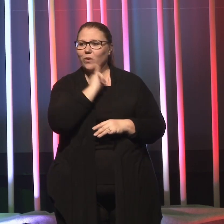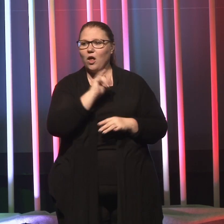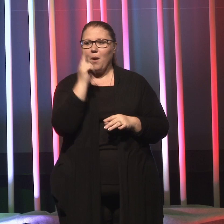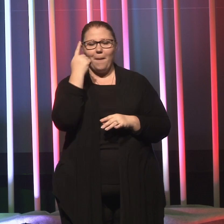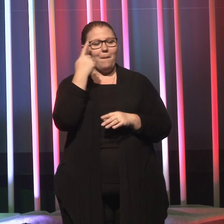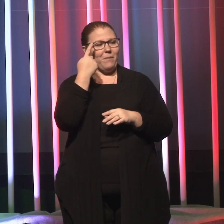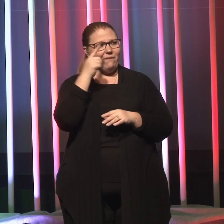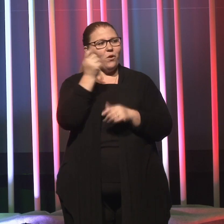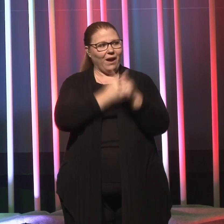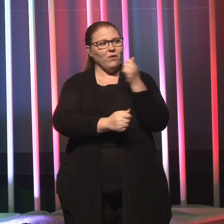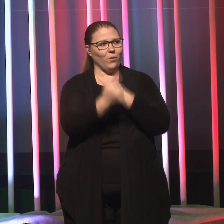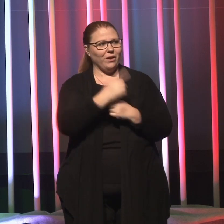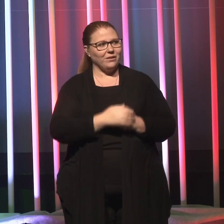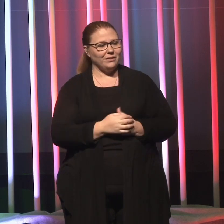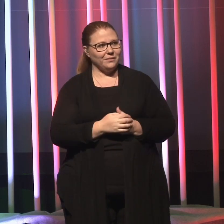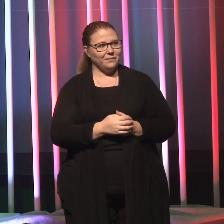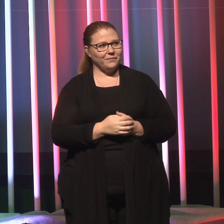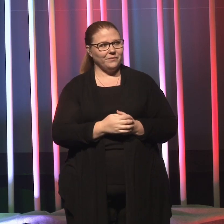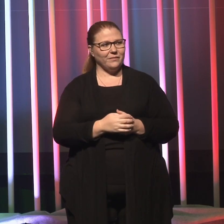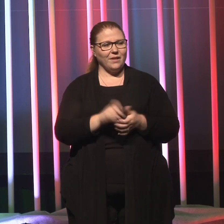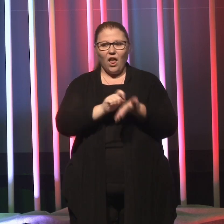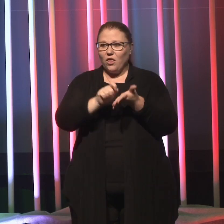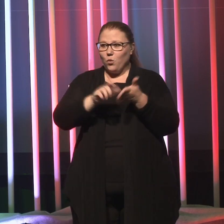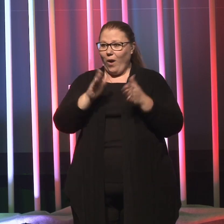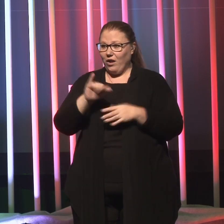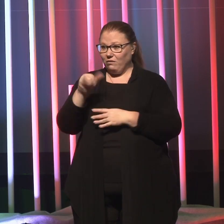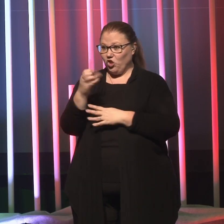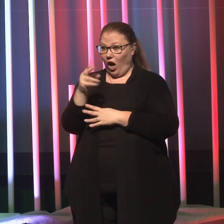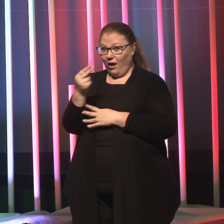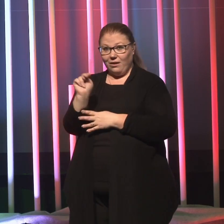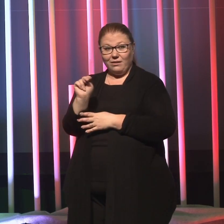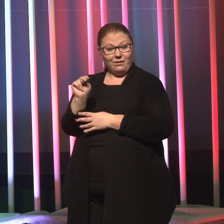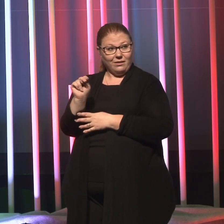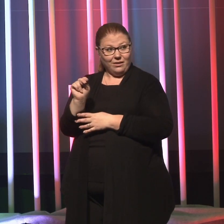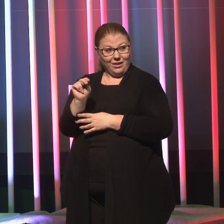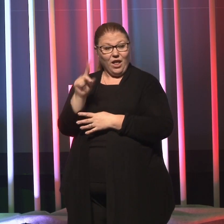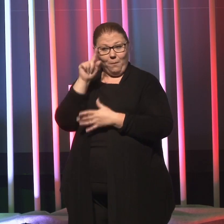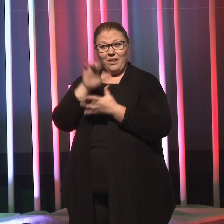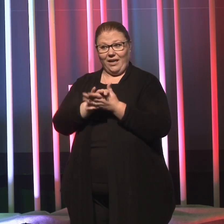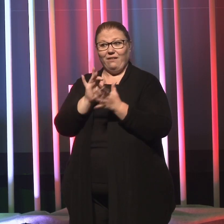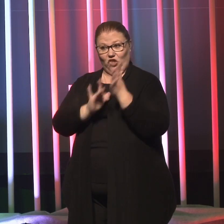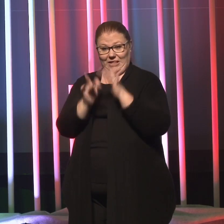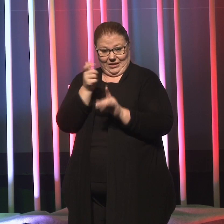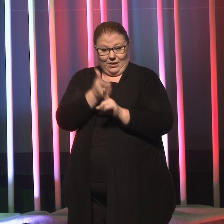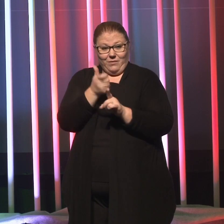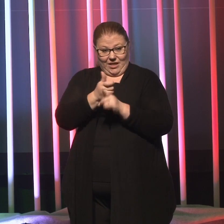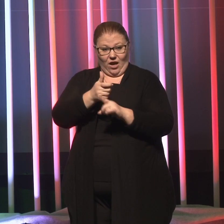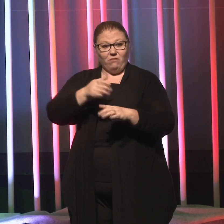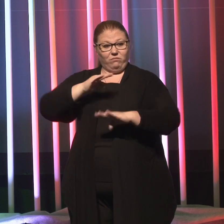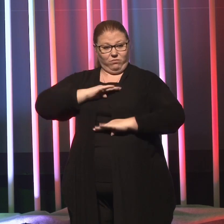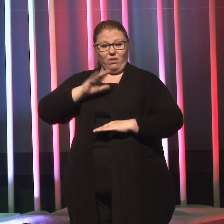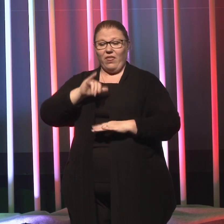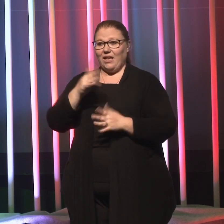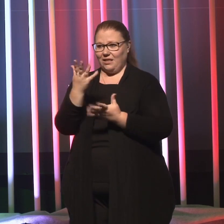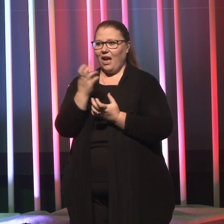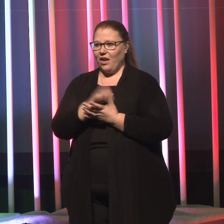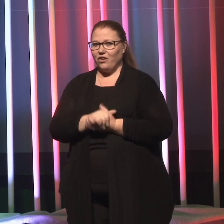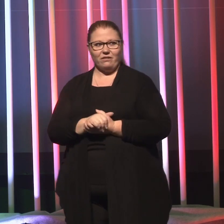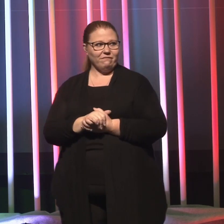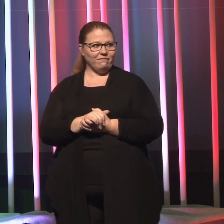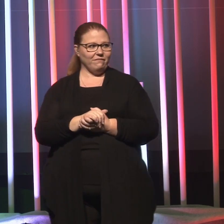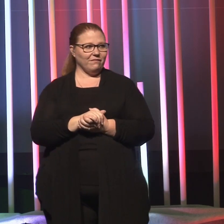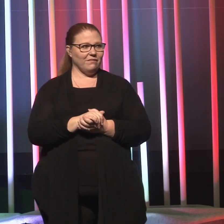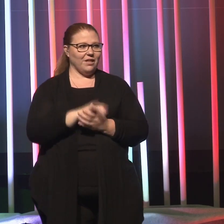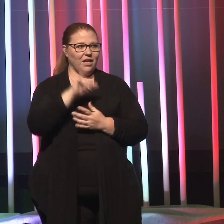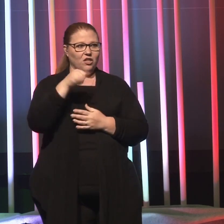everyone. Now, the writer of the Gospel of John believed that Jesus was the fulfillment of that desire.